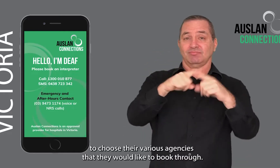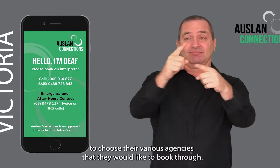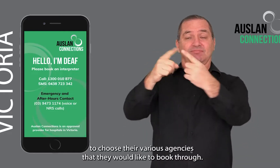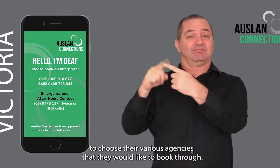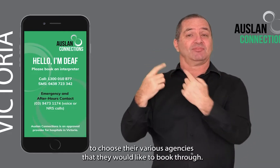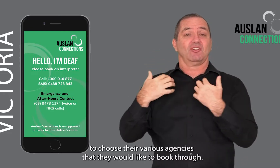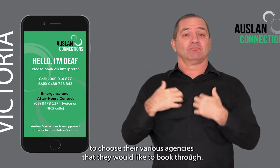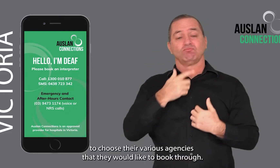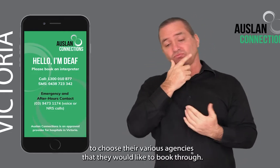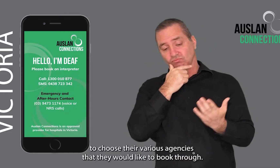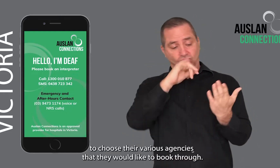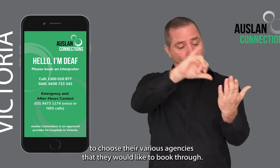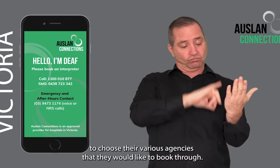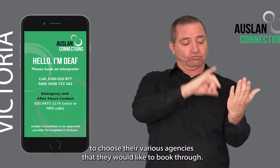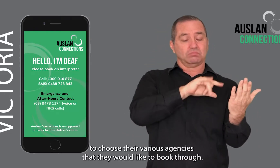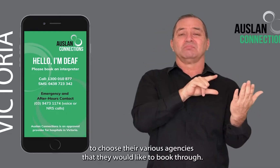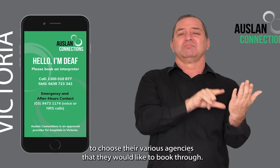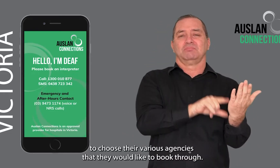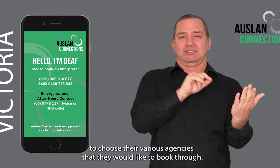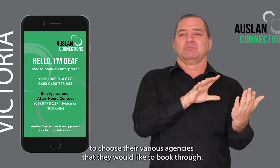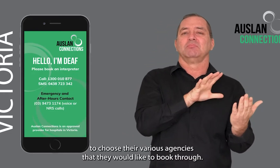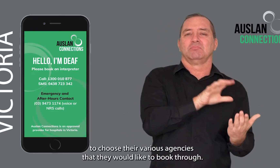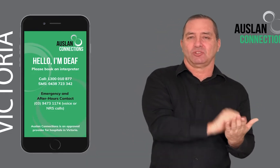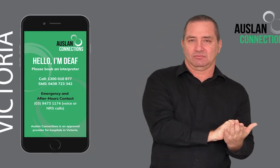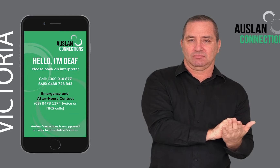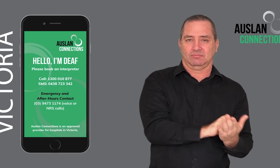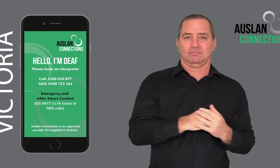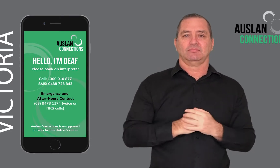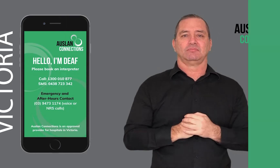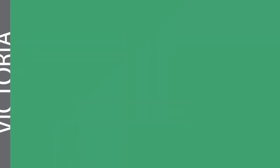choose their various agencies that they would like to book through.